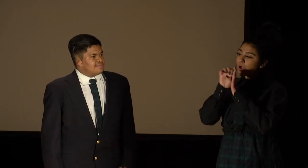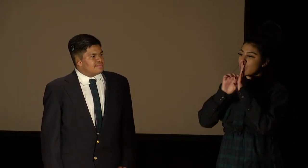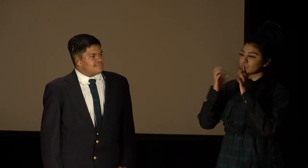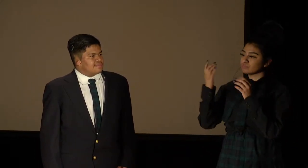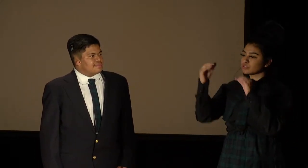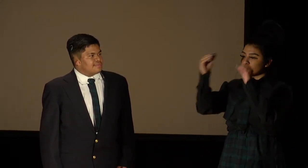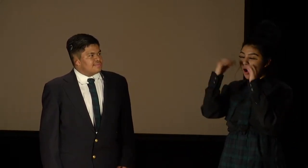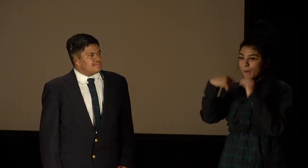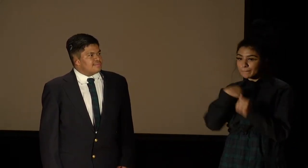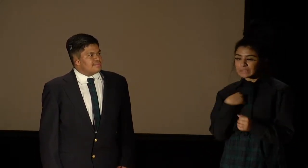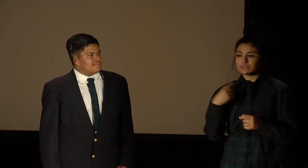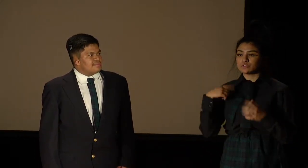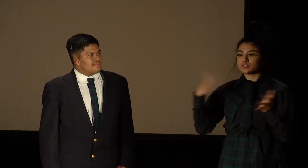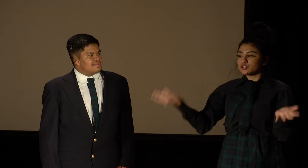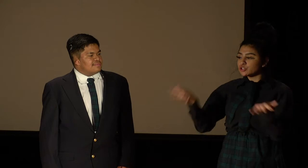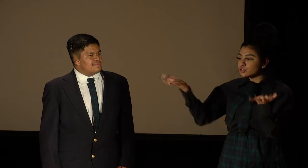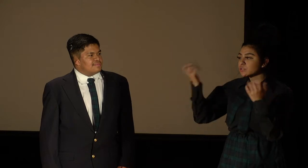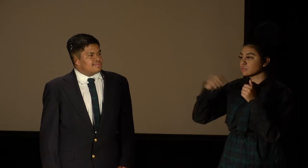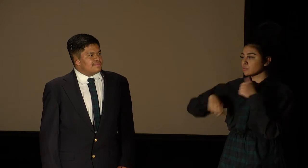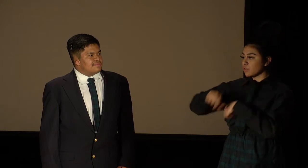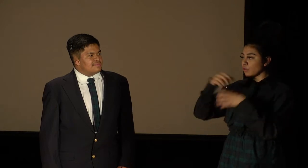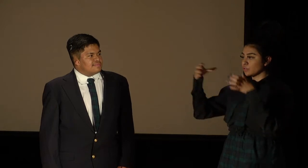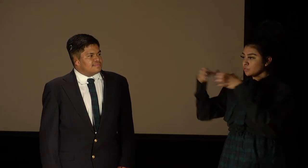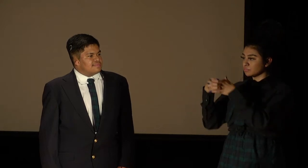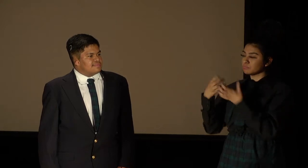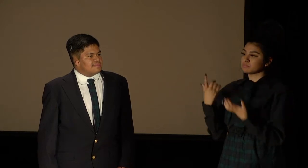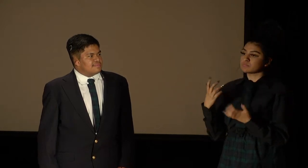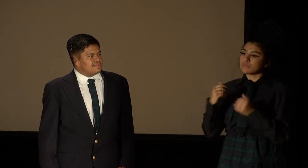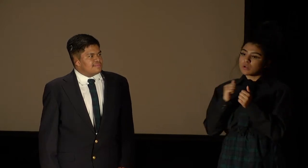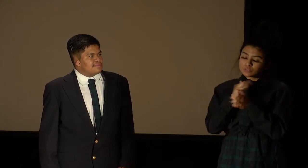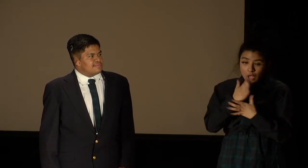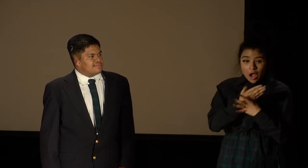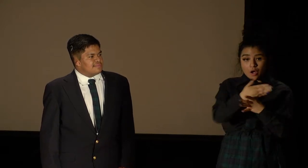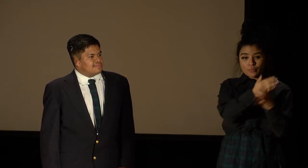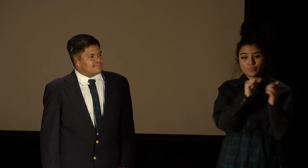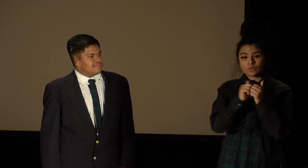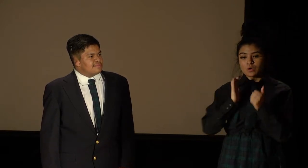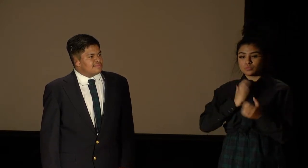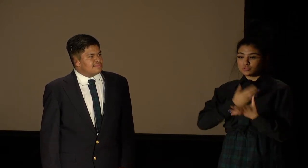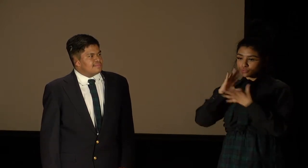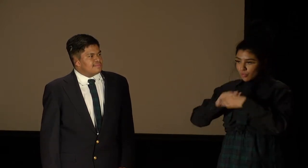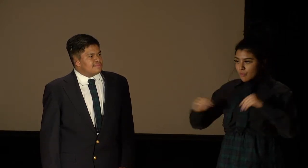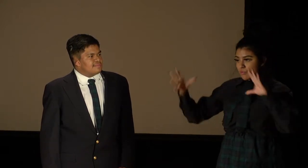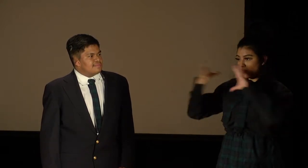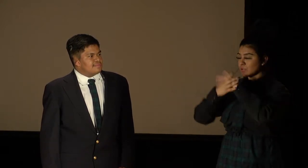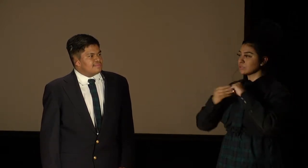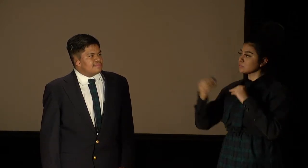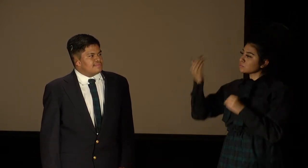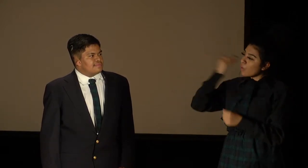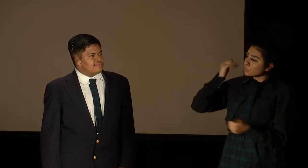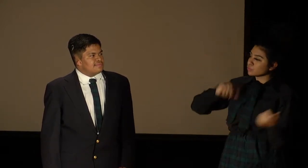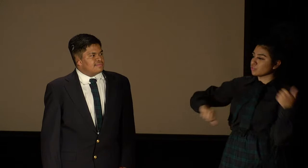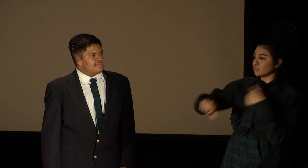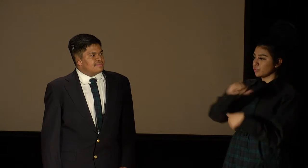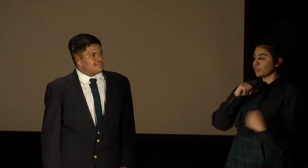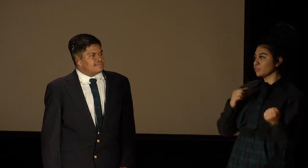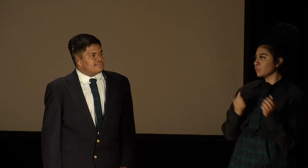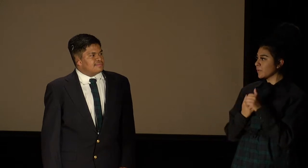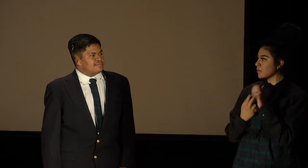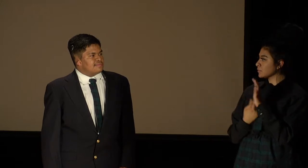Maybe he'll just hang out. You know, the elevator really taught us changes things for us. It presses buttons in our lives and encourages